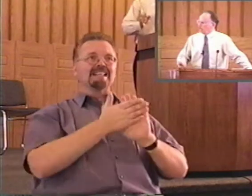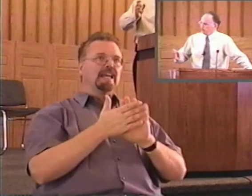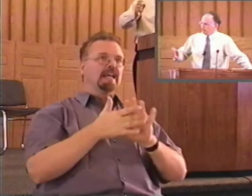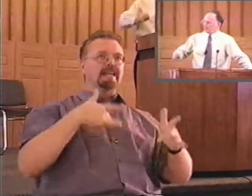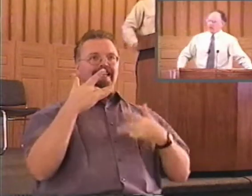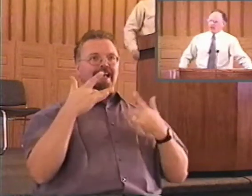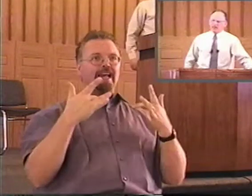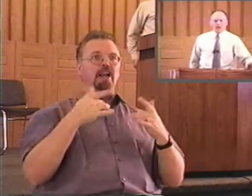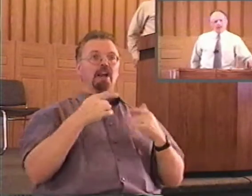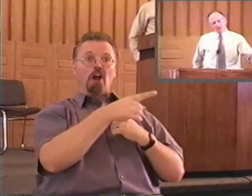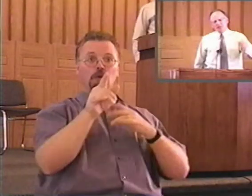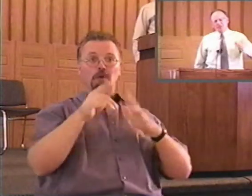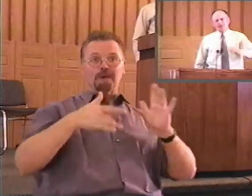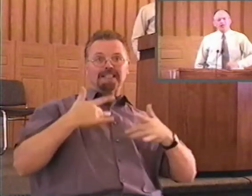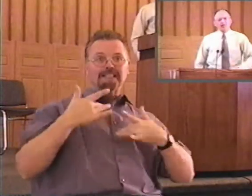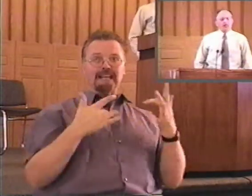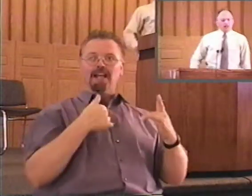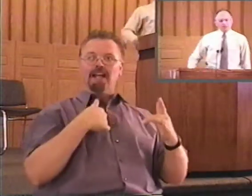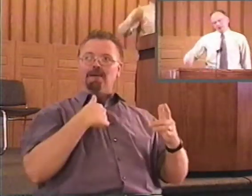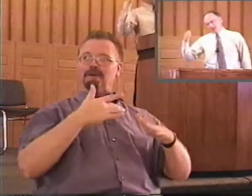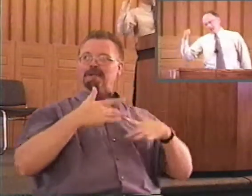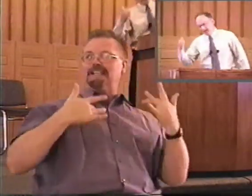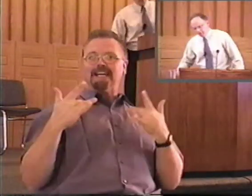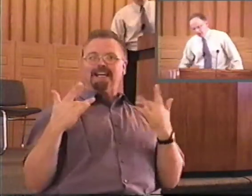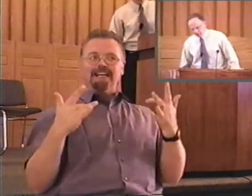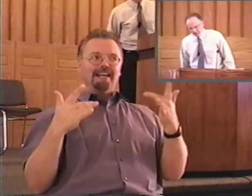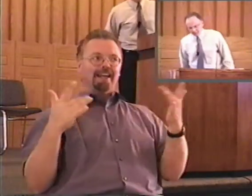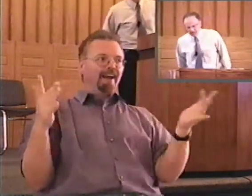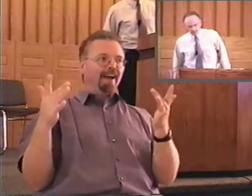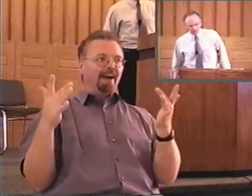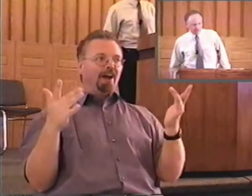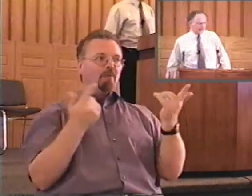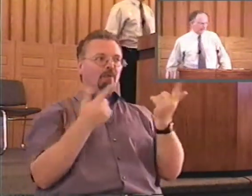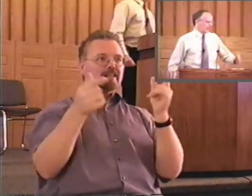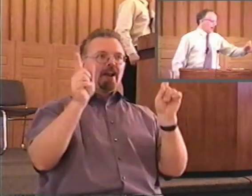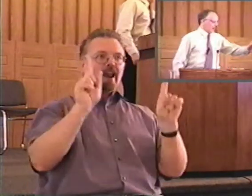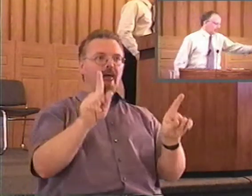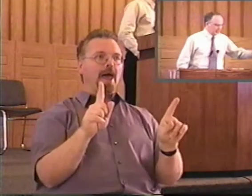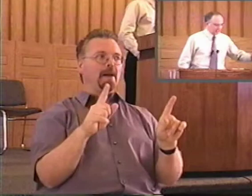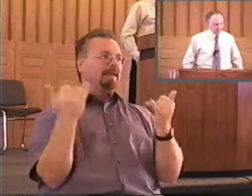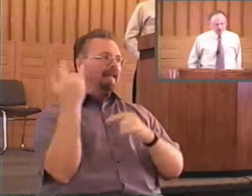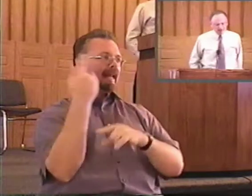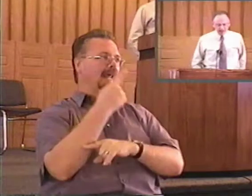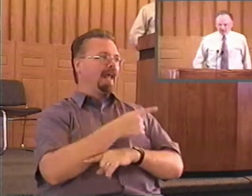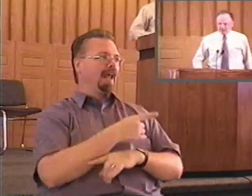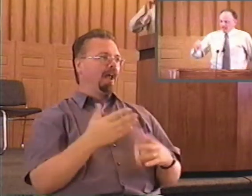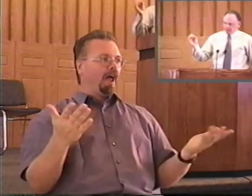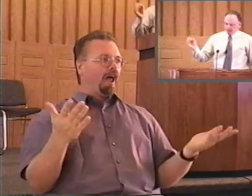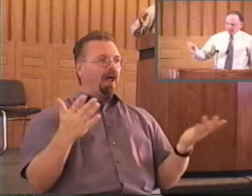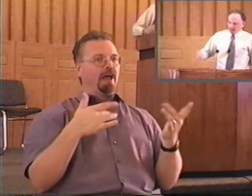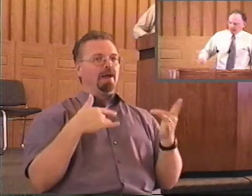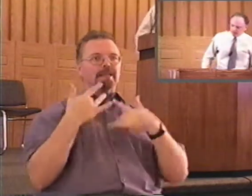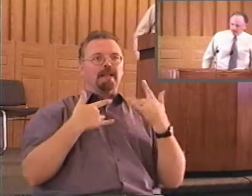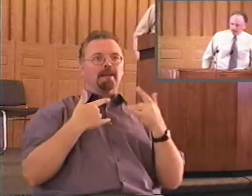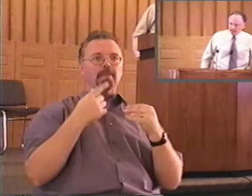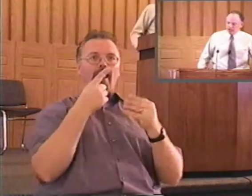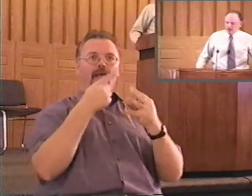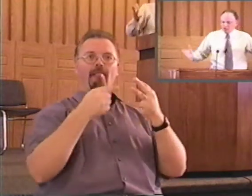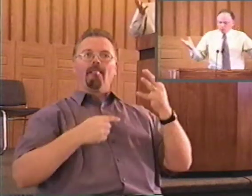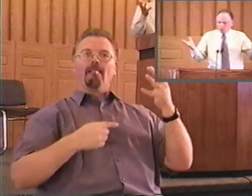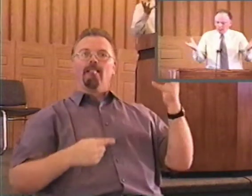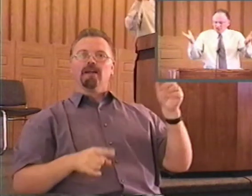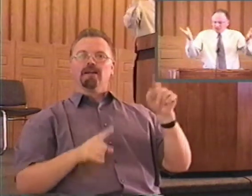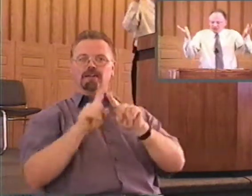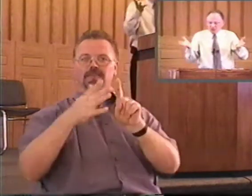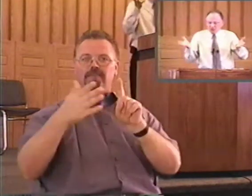excited. Are you excited? I'm excited. I'm excited about what's going to happen today. I'm excited about this. I'm excited about